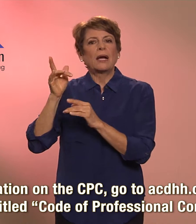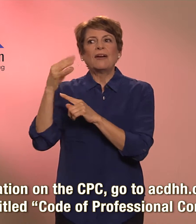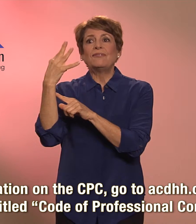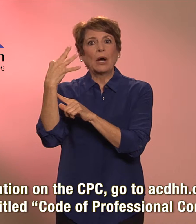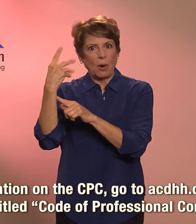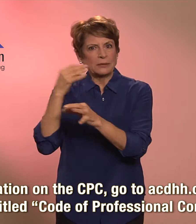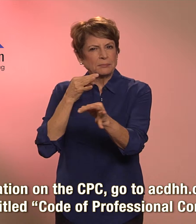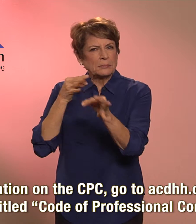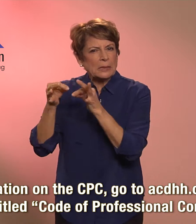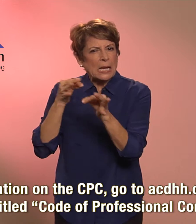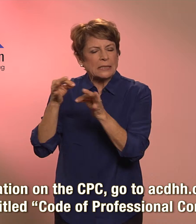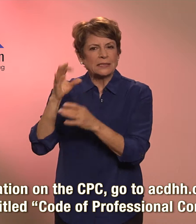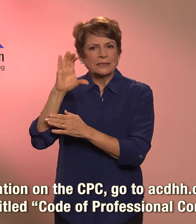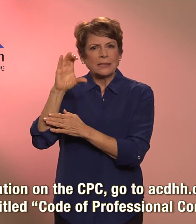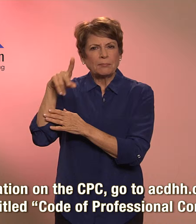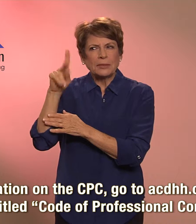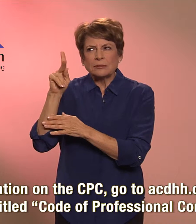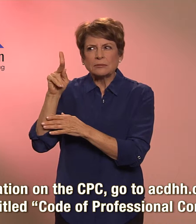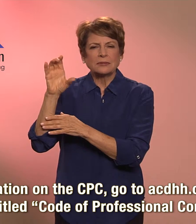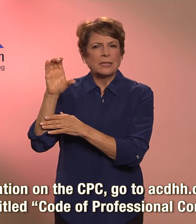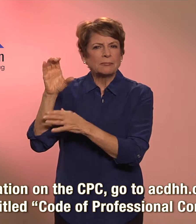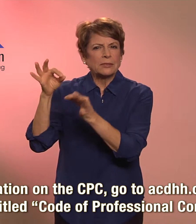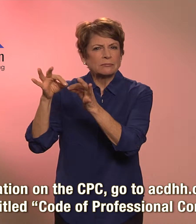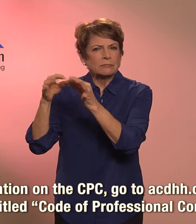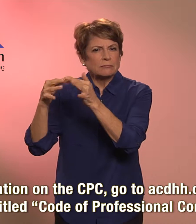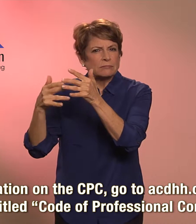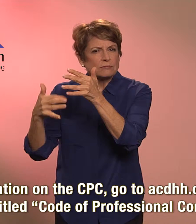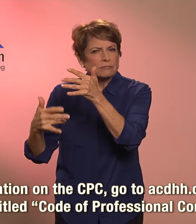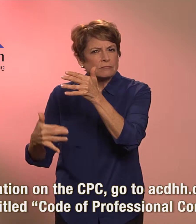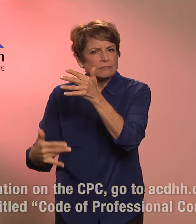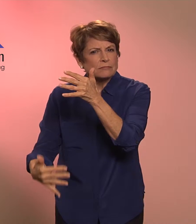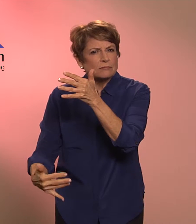video titled Code of Professional Conduct.